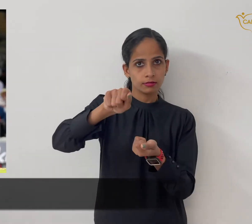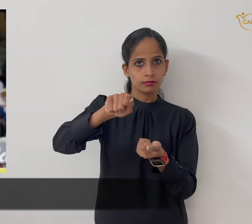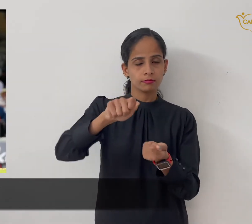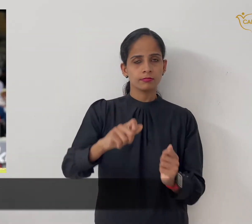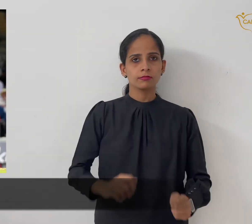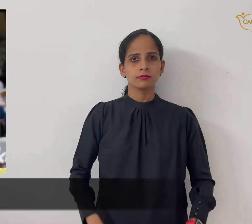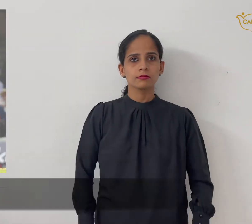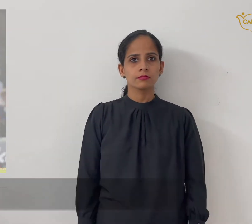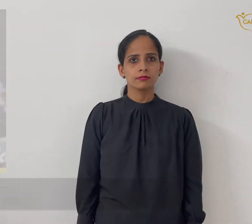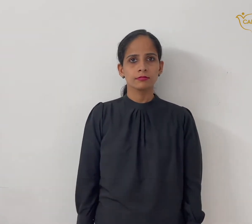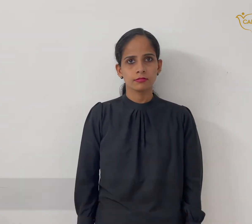Cricket.